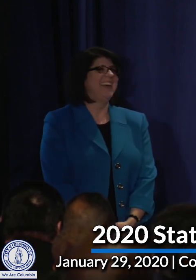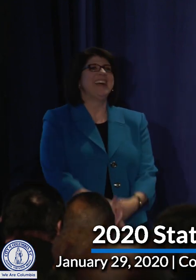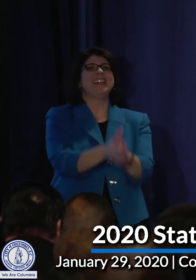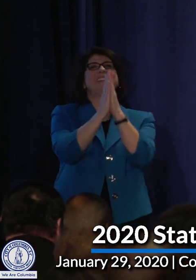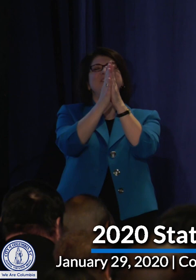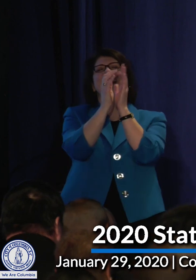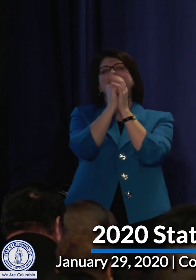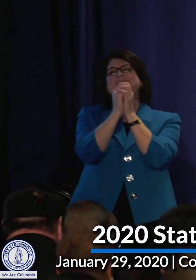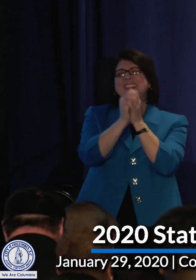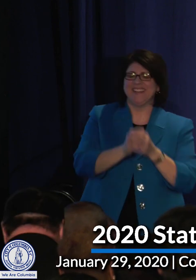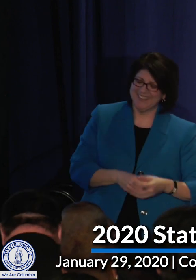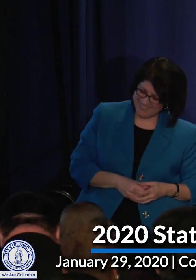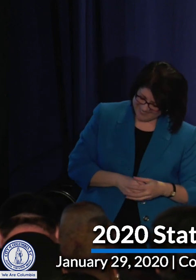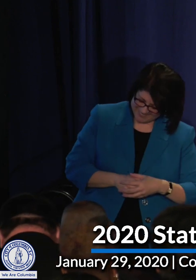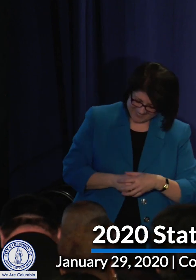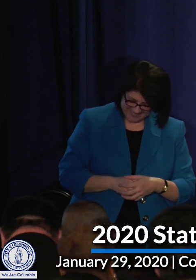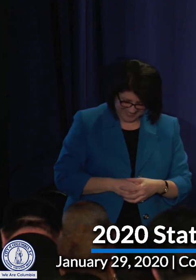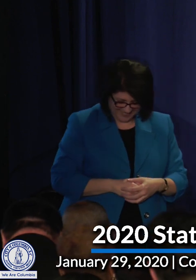Let's pray together.